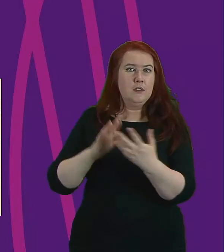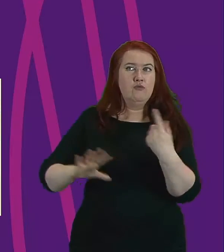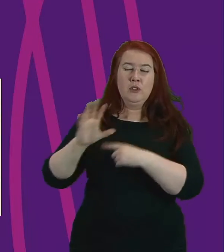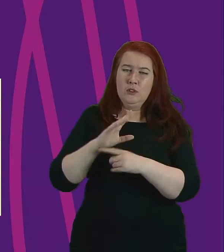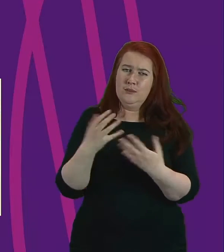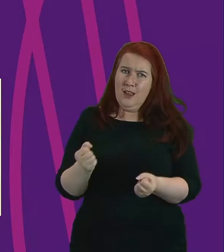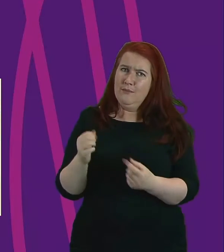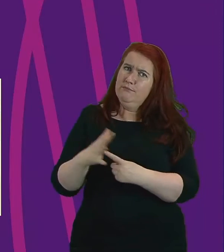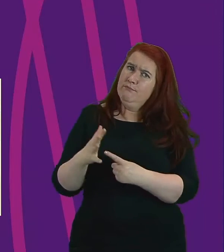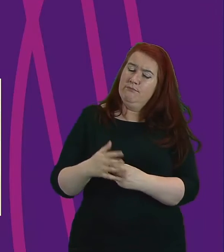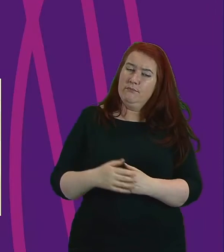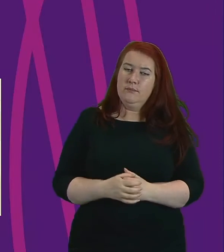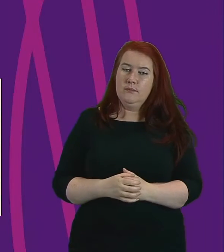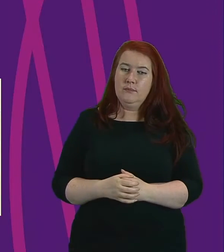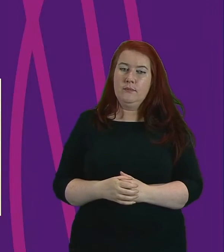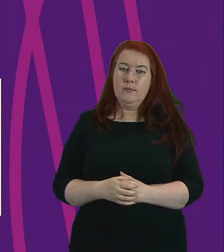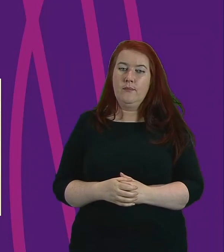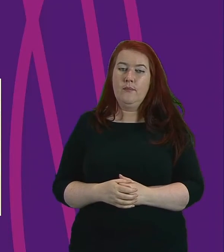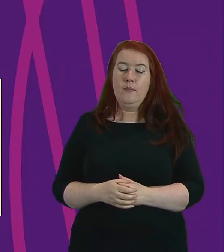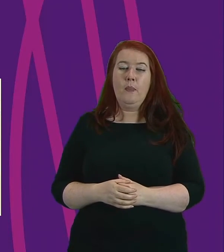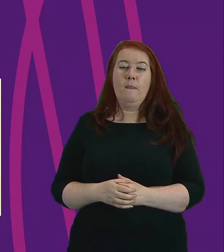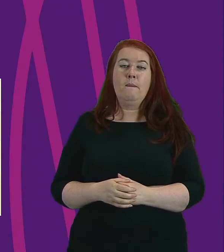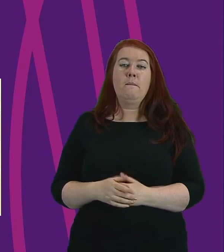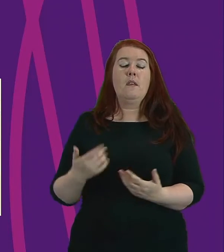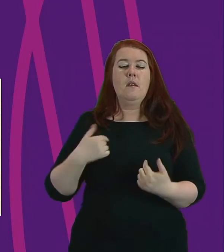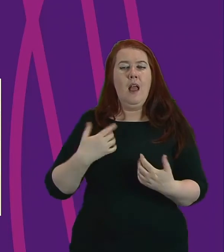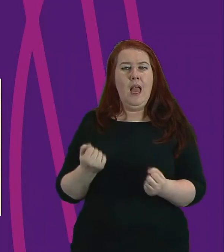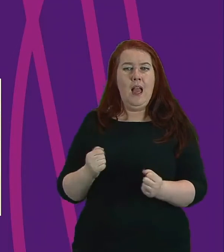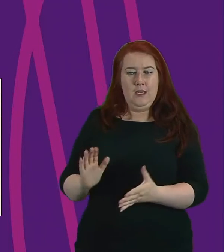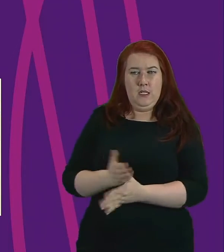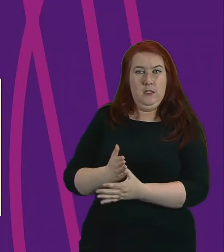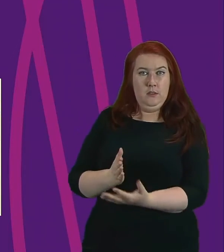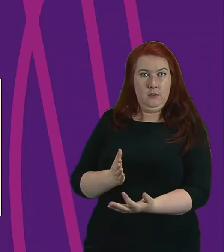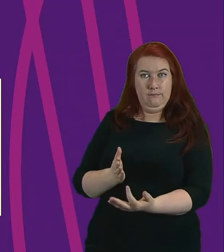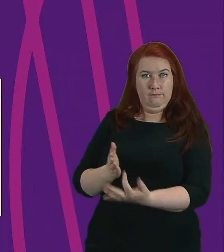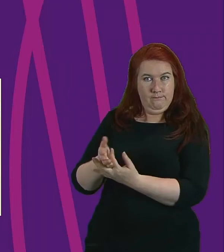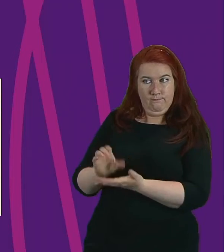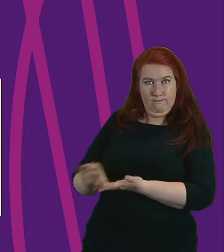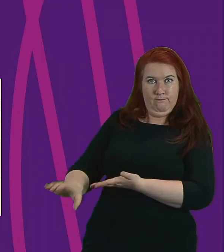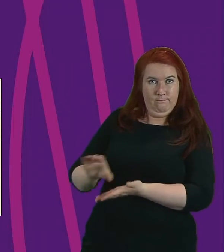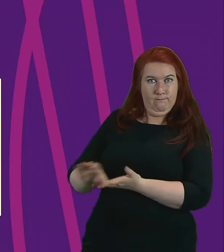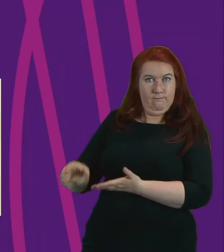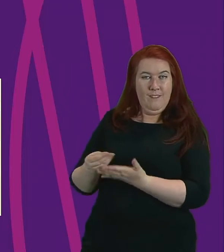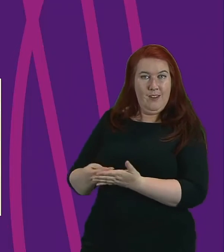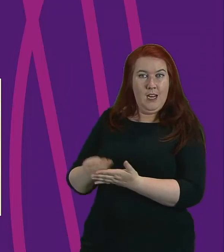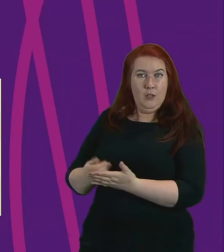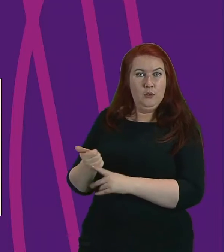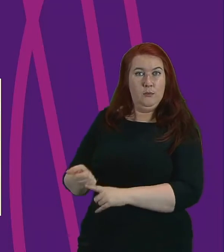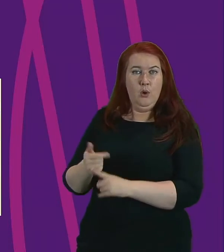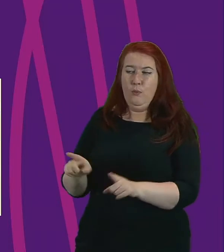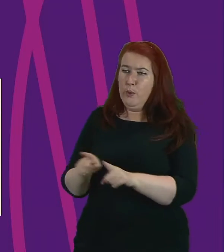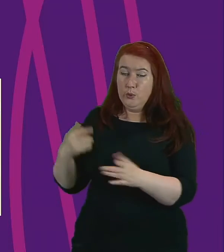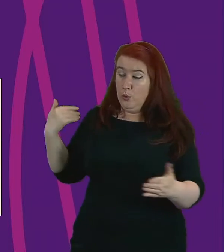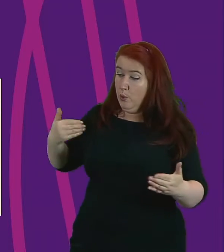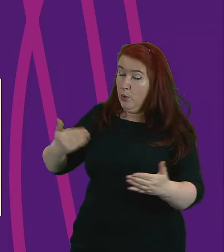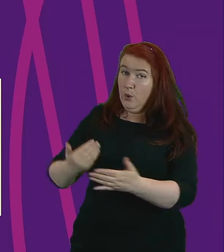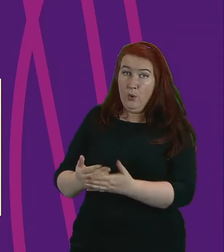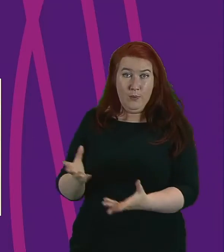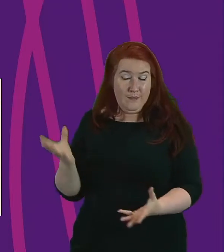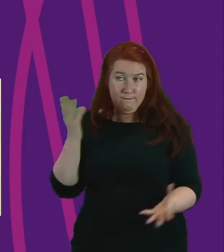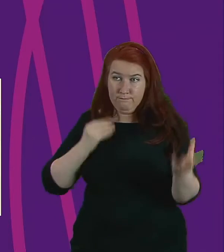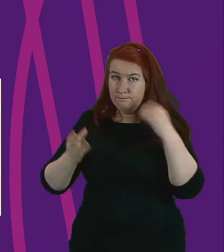Officer, beyond the initial financial interventions which I've mentioned, we've also listened at every step of the way to other